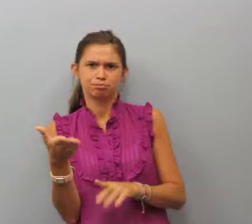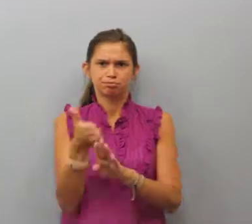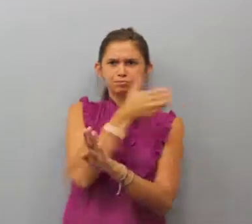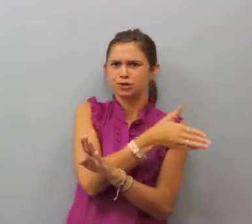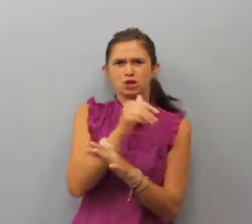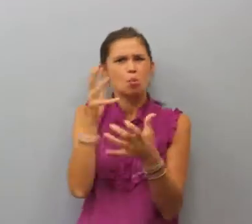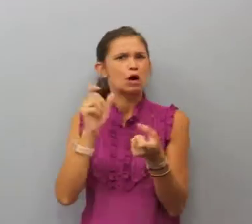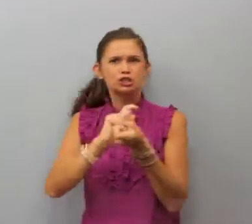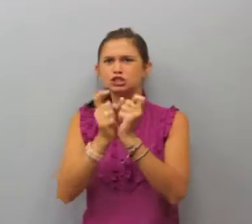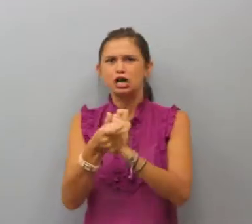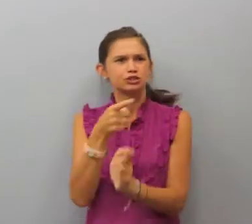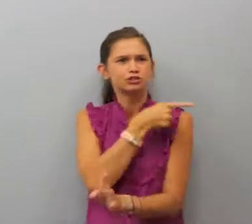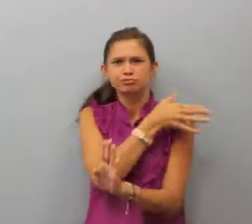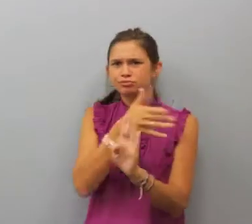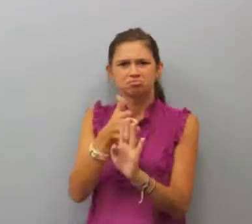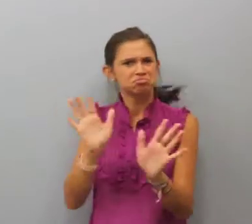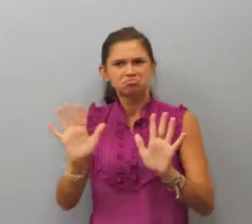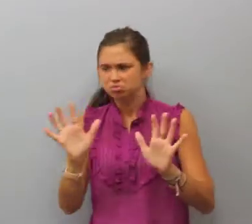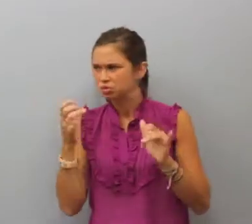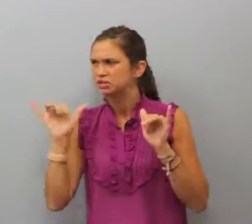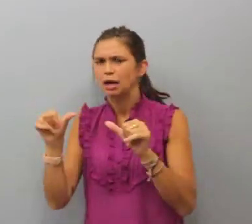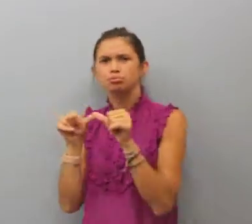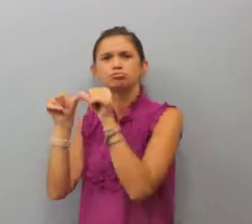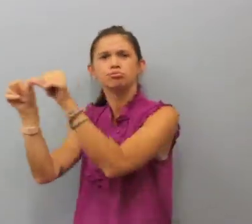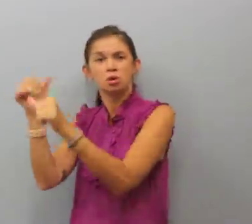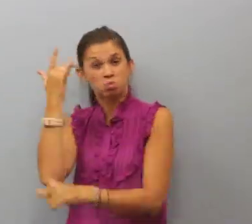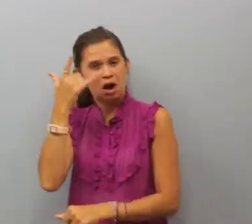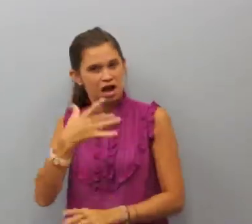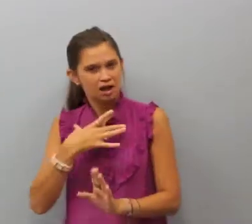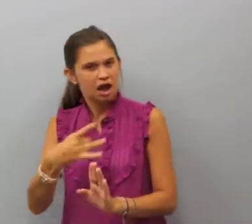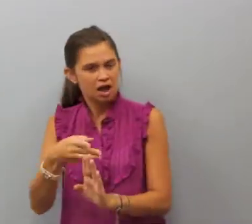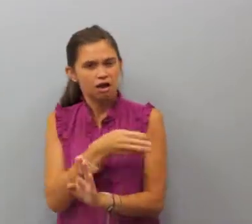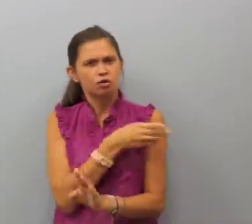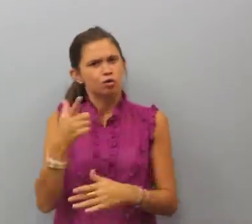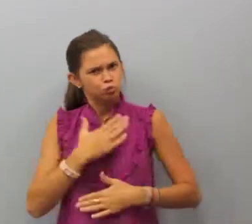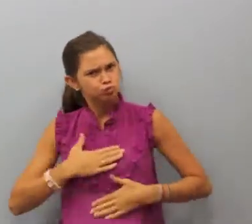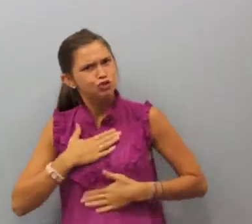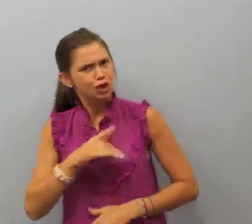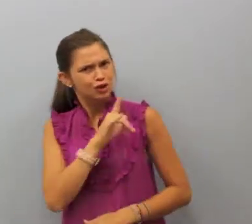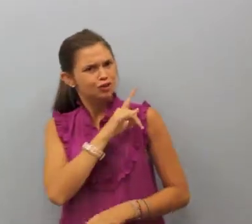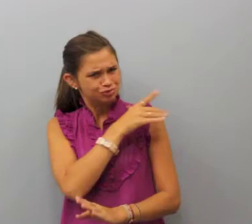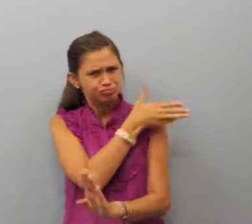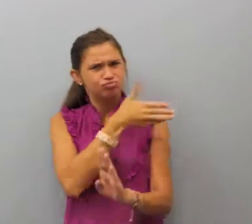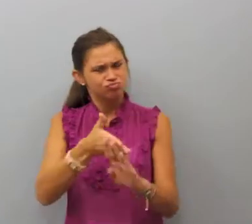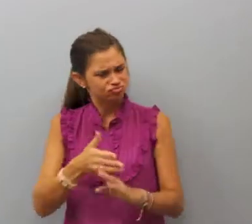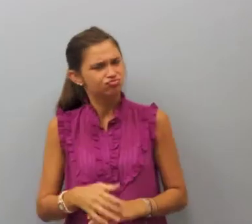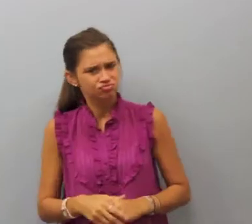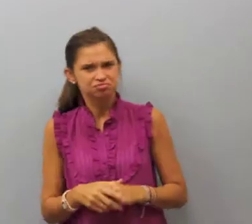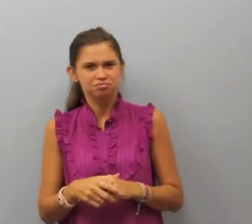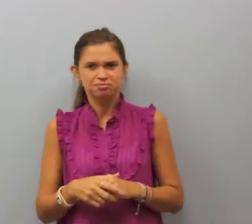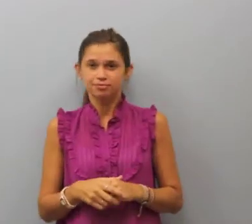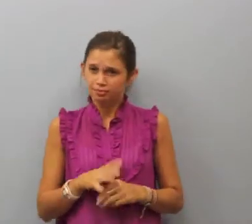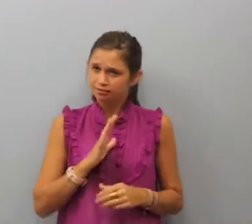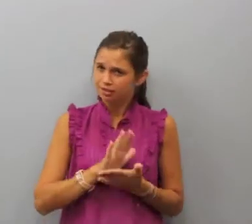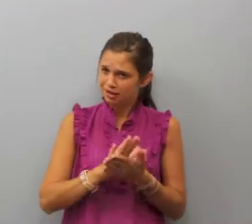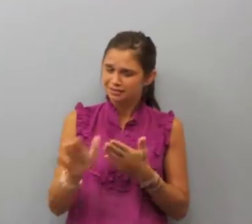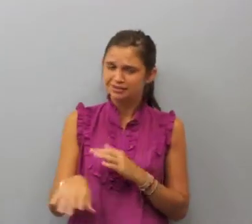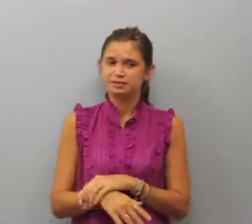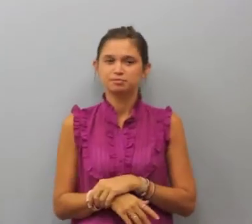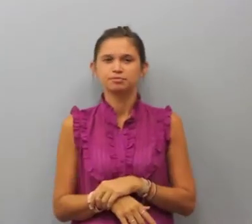dreams. And that's just who Timothy is. He's the same guy you all met when he first started at the Learning Center.